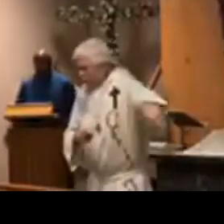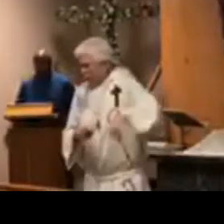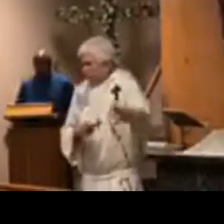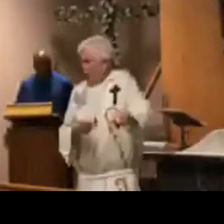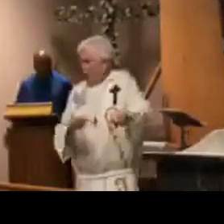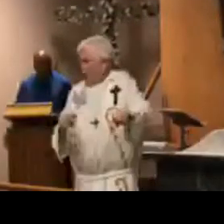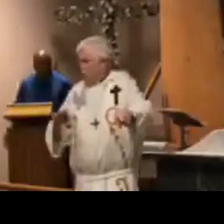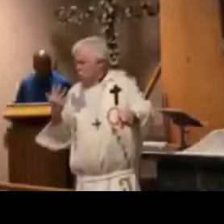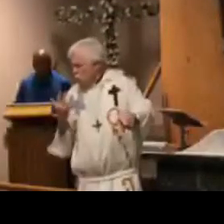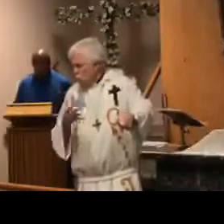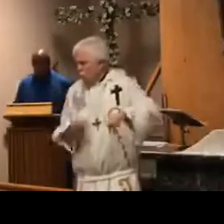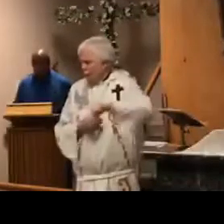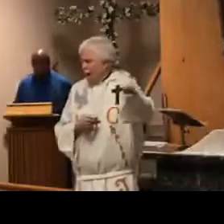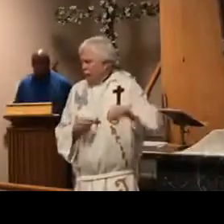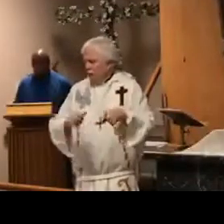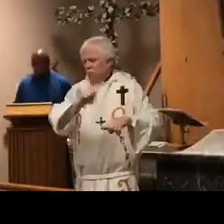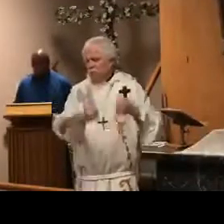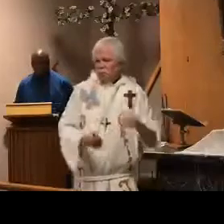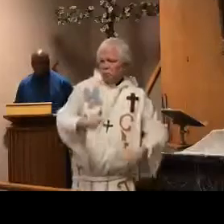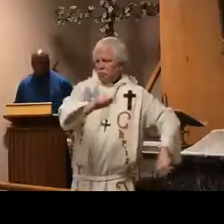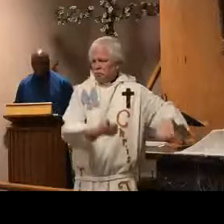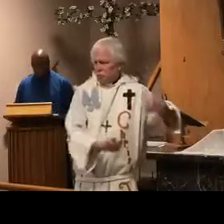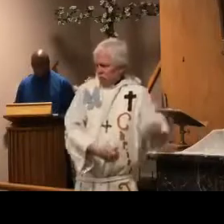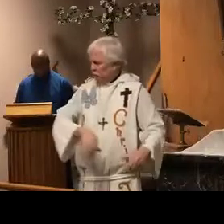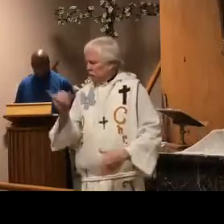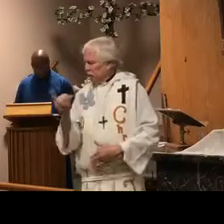and they sank like stone.